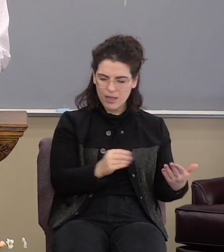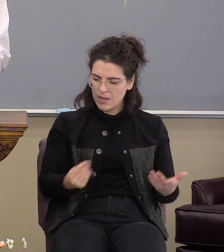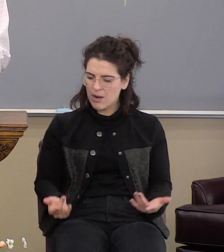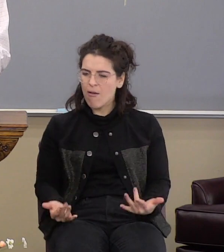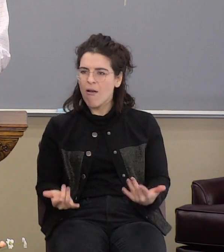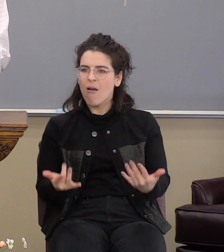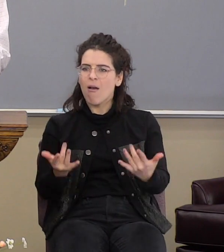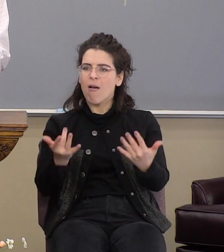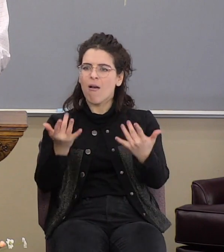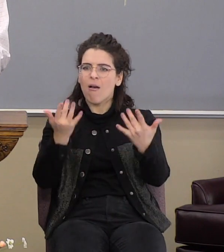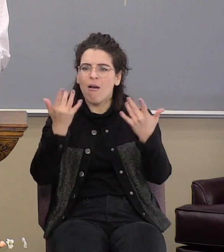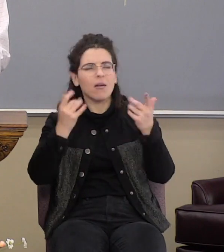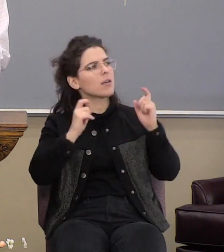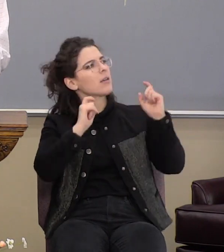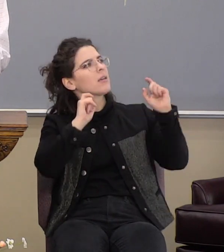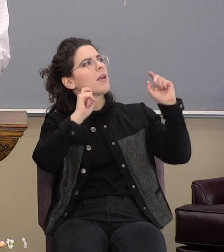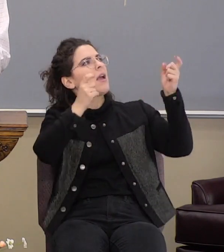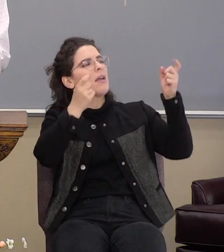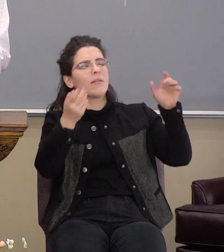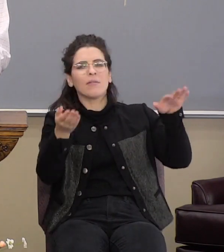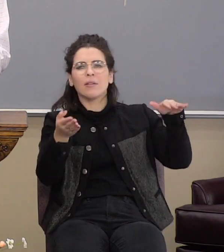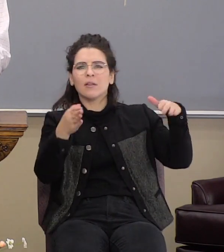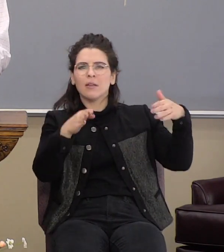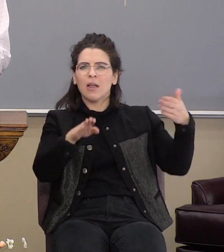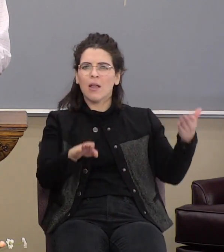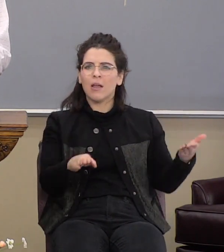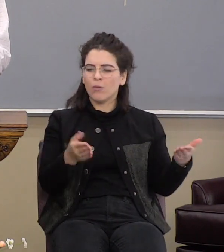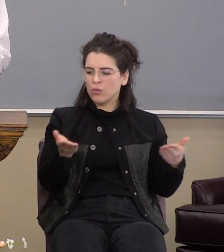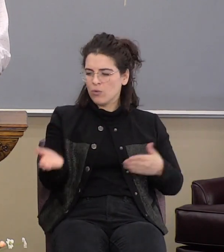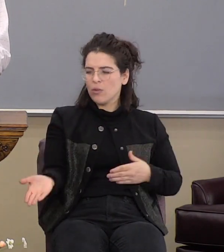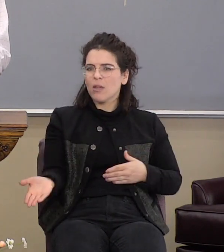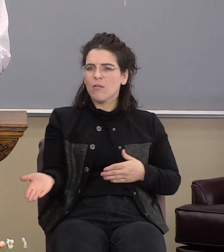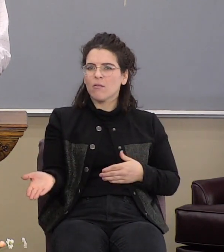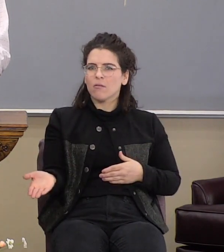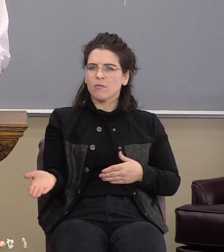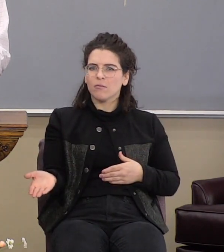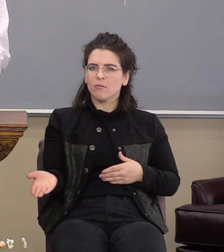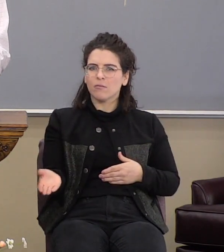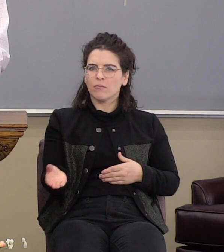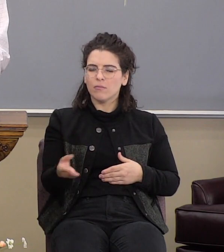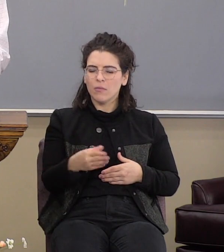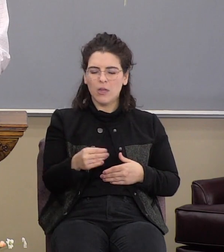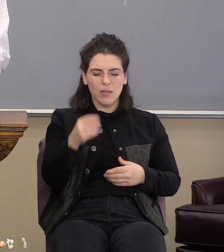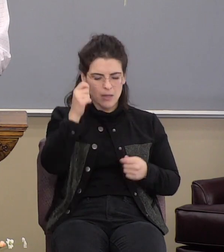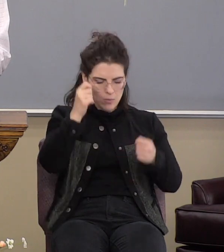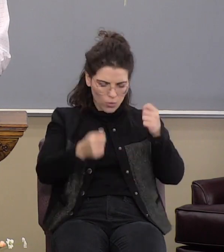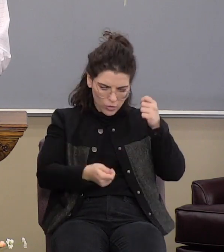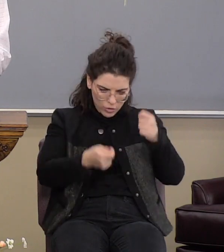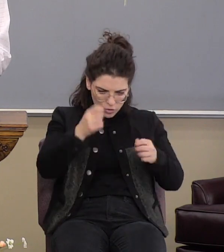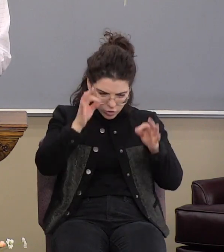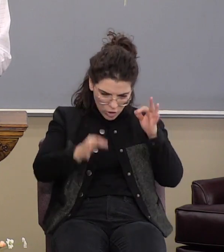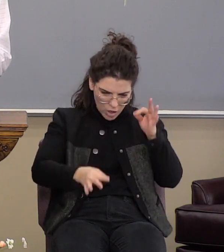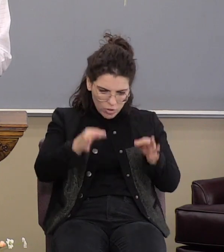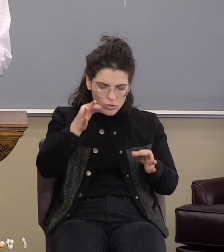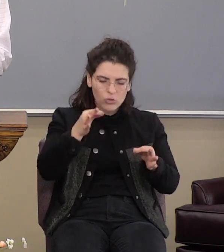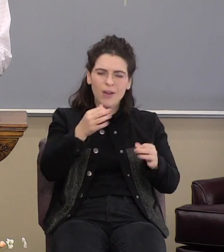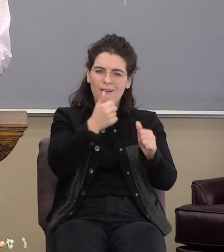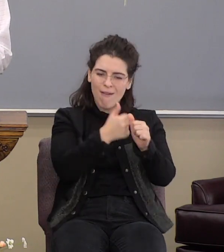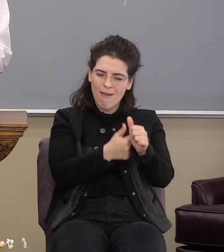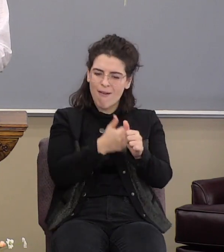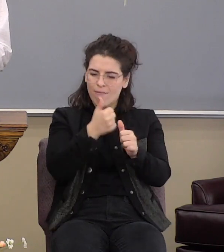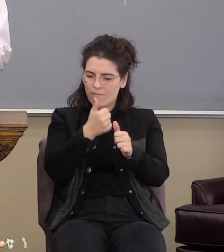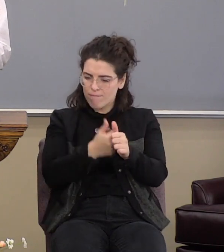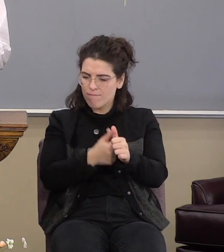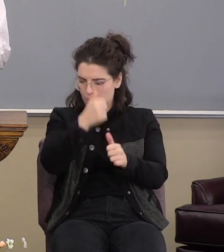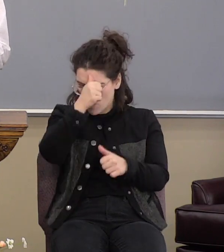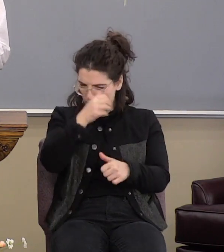hell delivered up the dead which were in them. And they were judged, every man